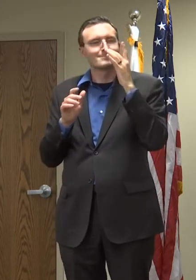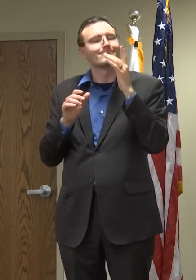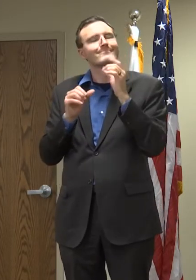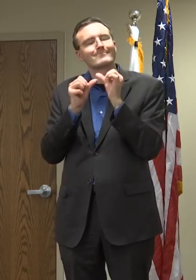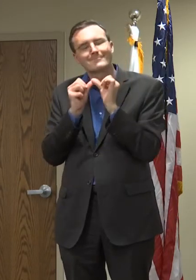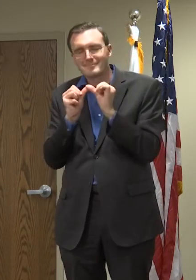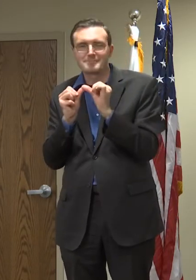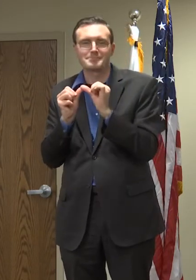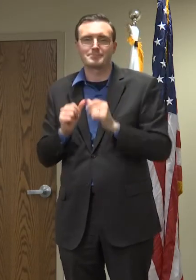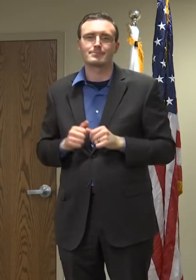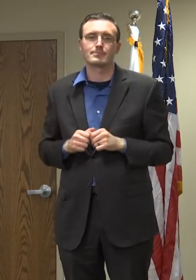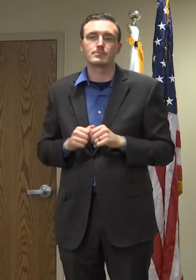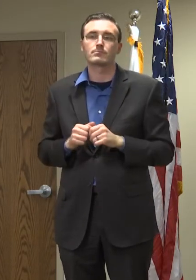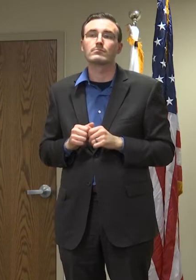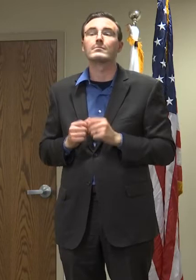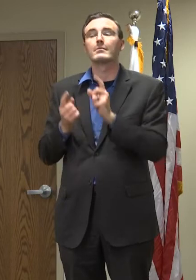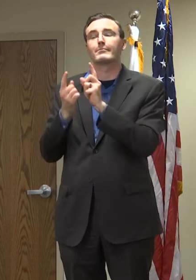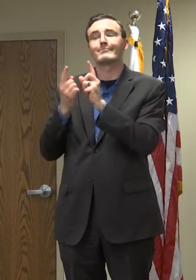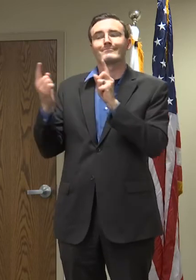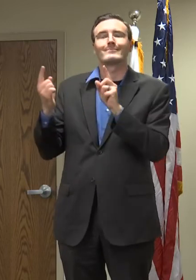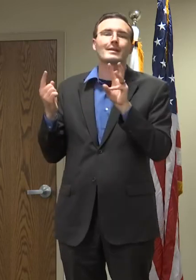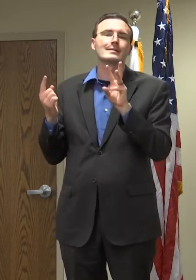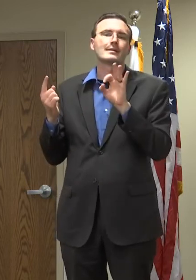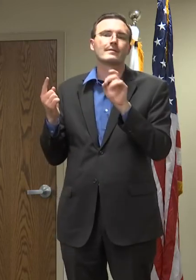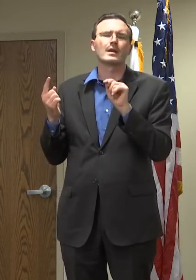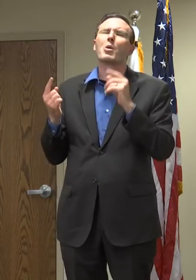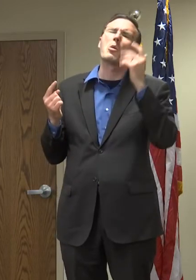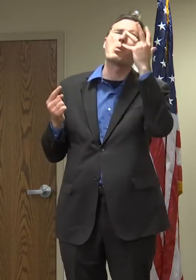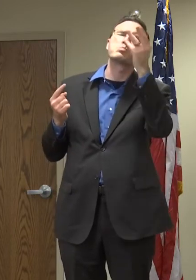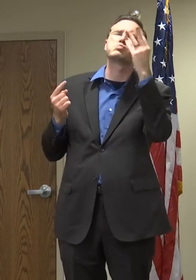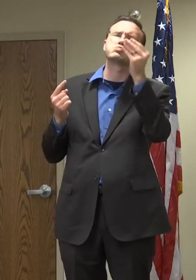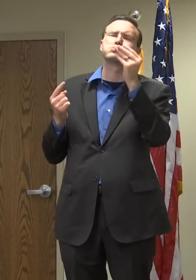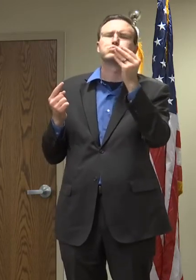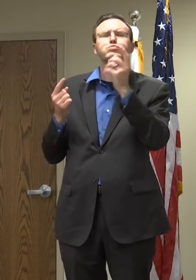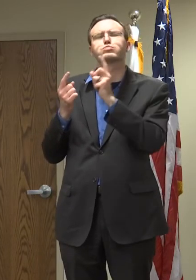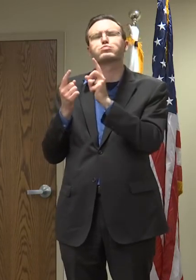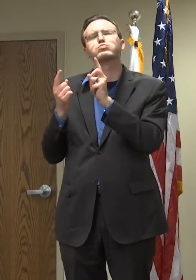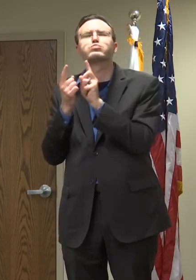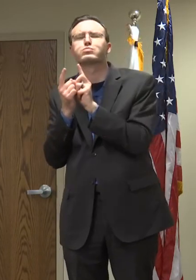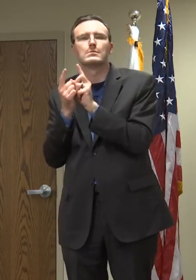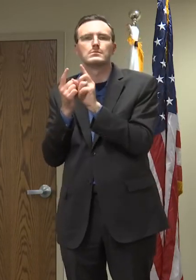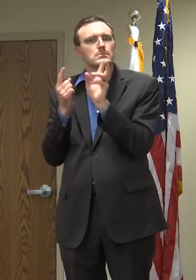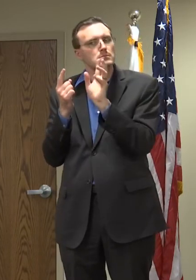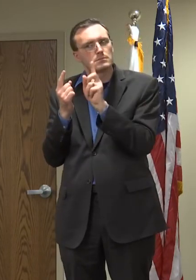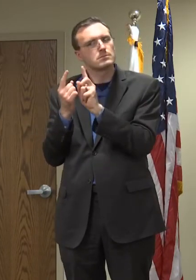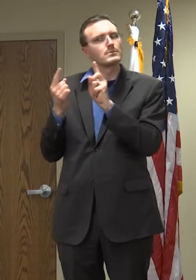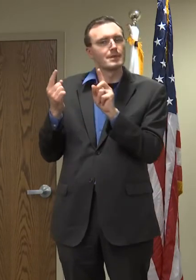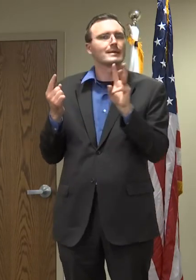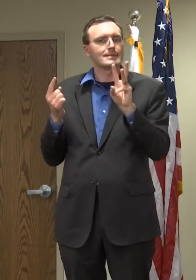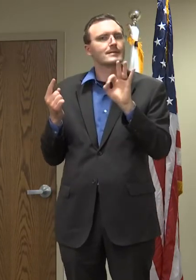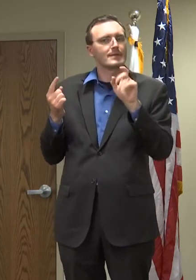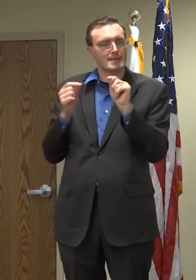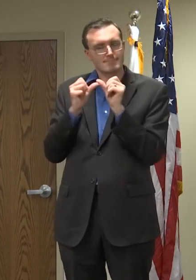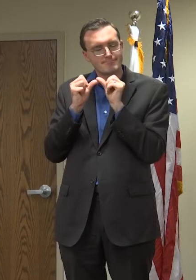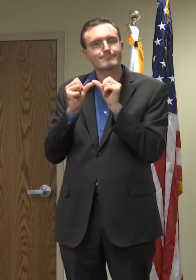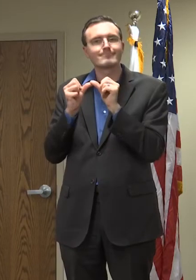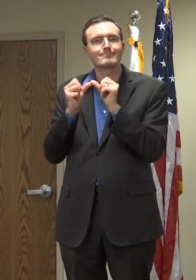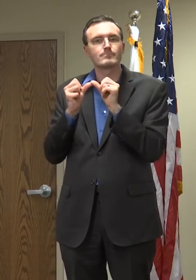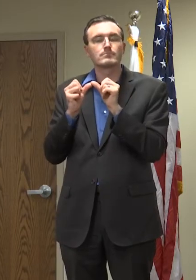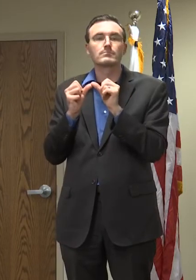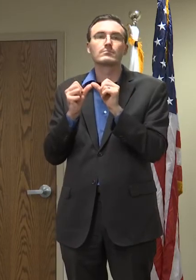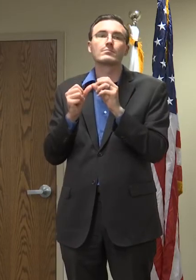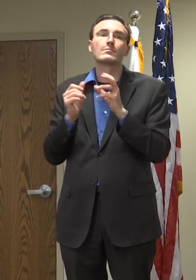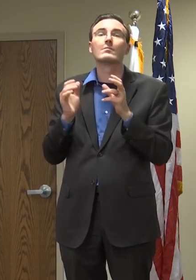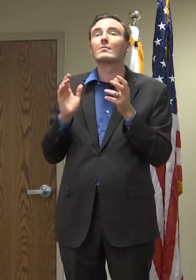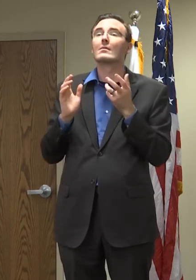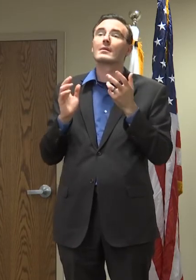6 feet, even when you're outside. If it's not part of your household, maintain that. That doesn't mean that you have to get in someone's face. You can